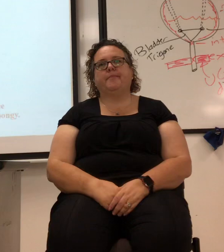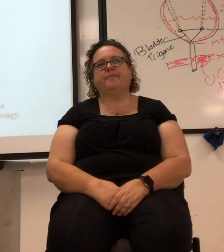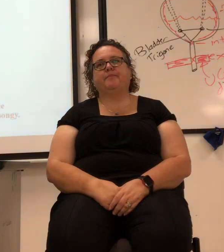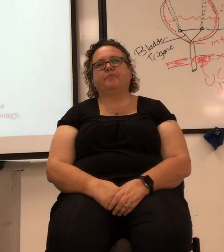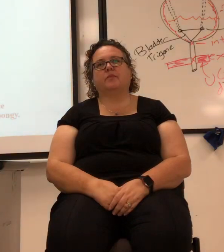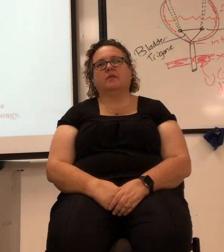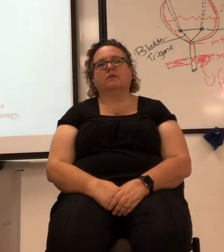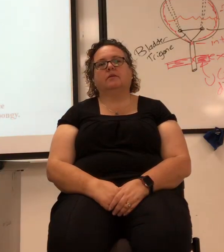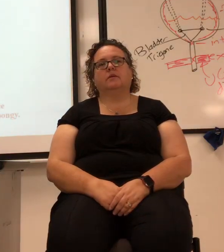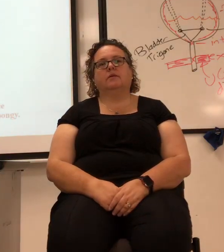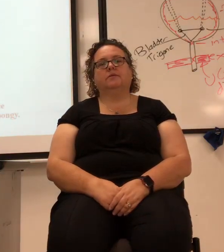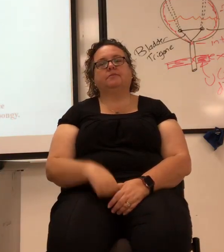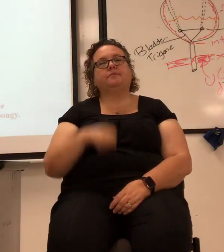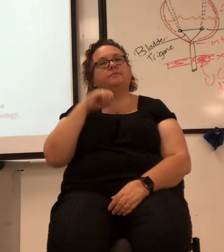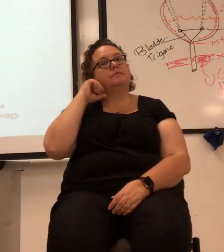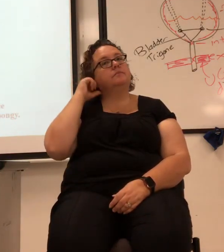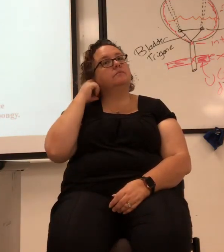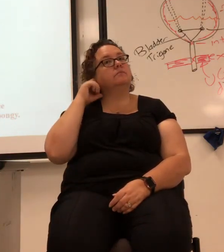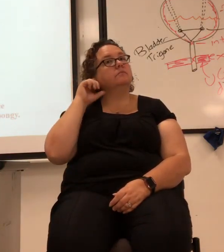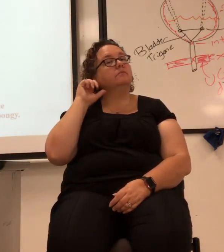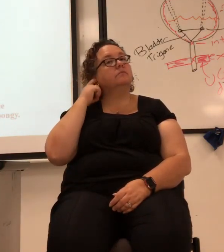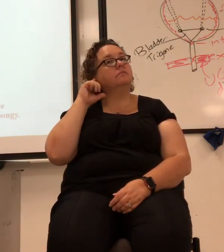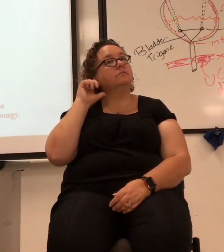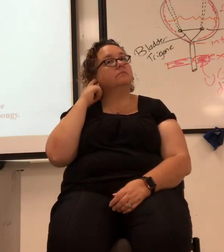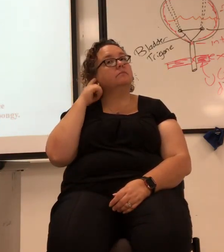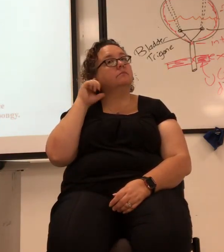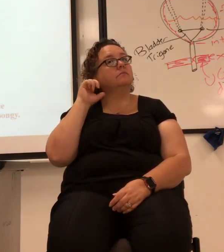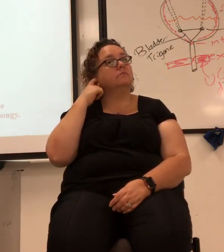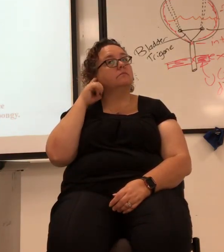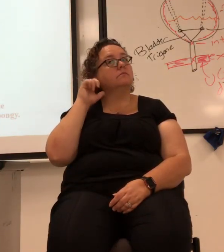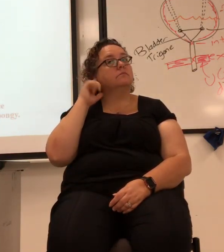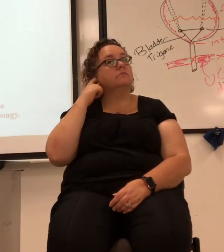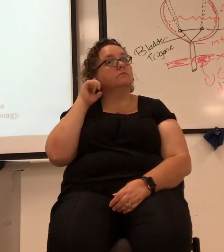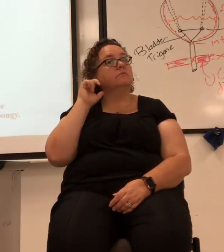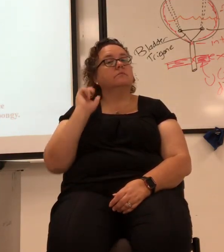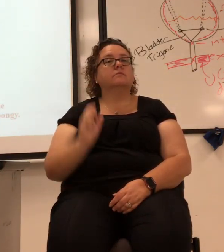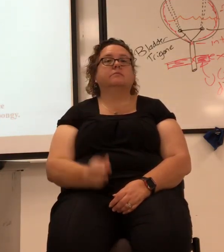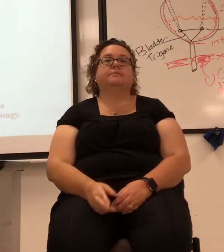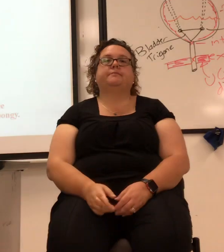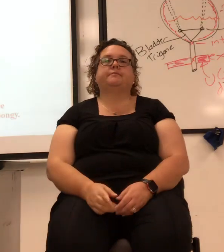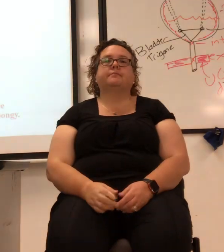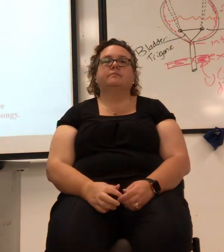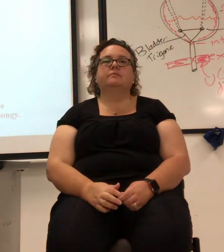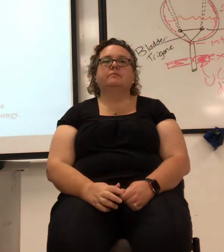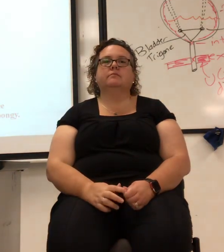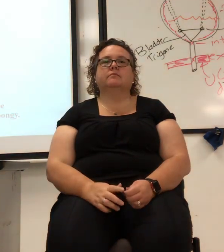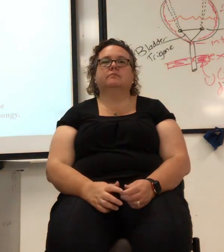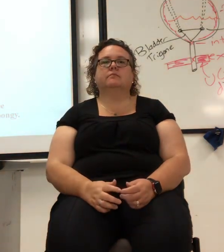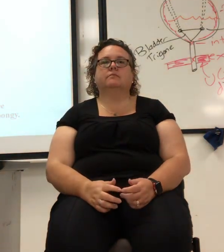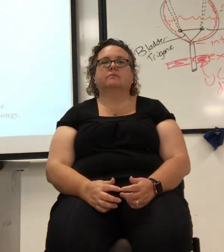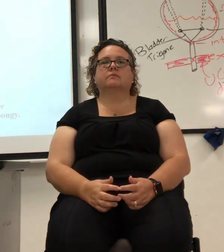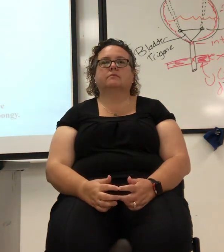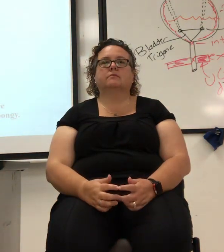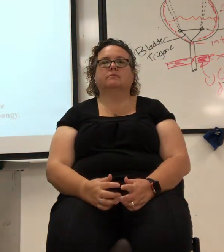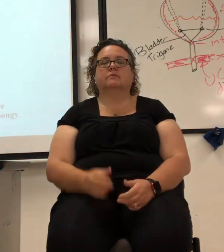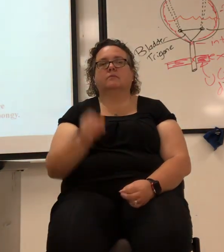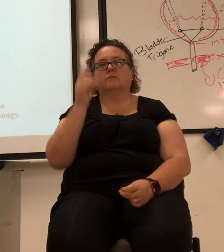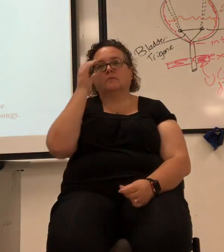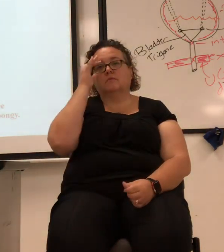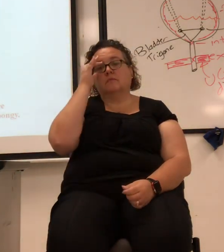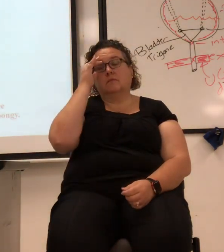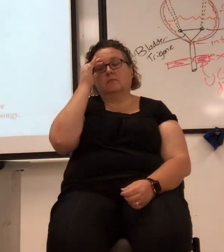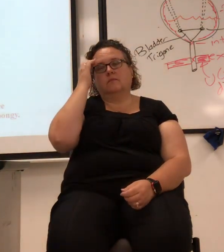the ureteric orifices, and because it's at the base of the bladder fills bottom up. which is good. If it